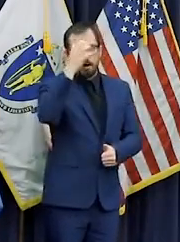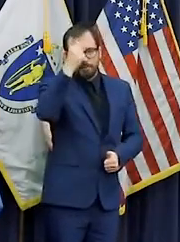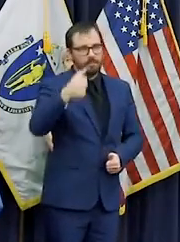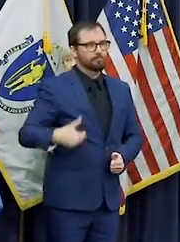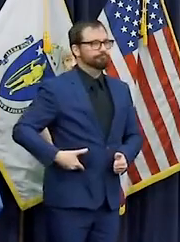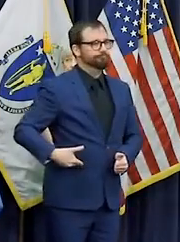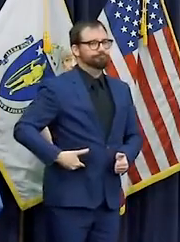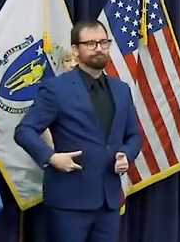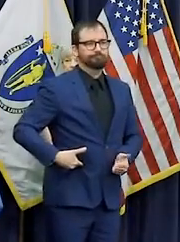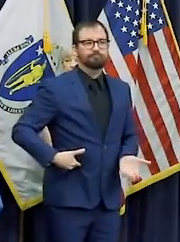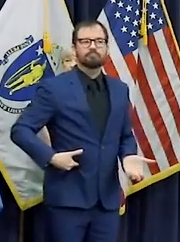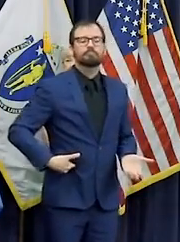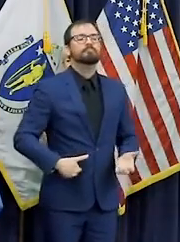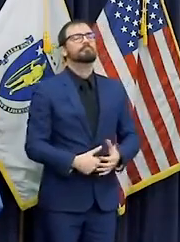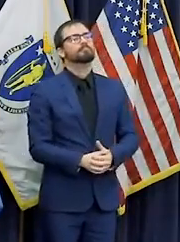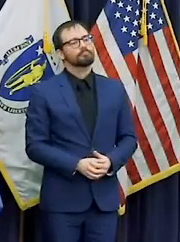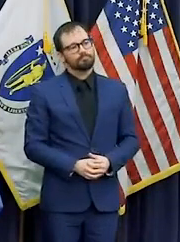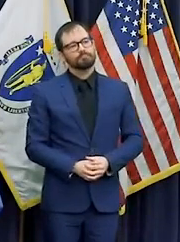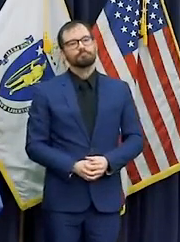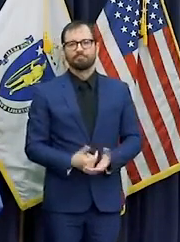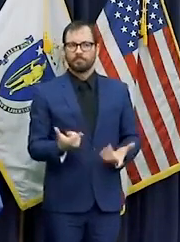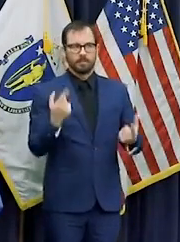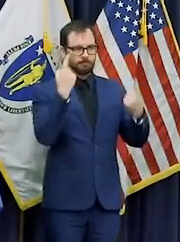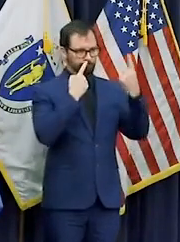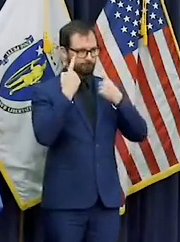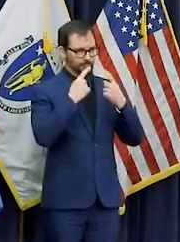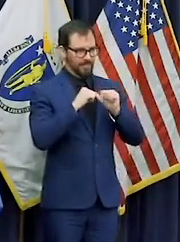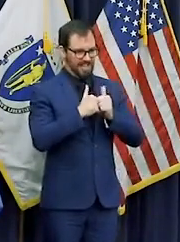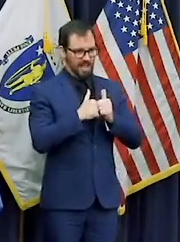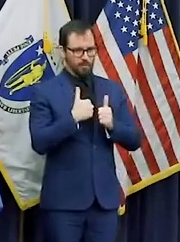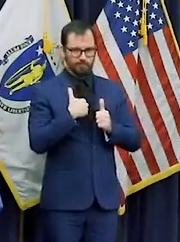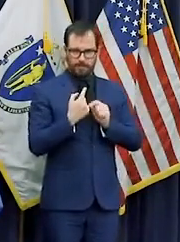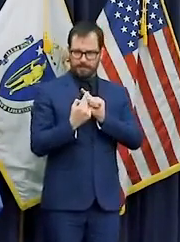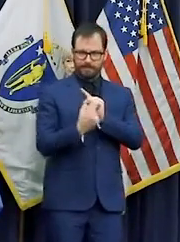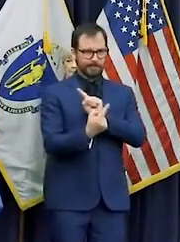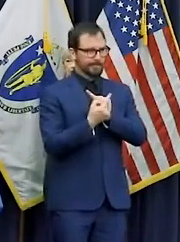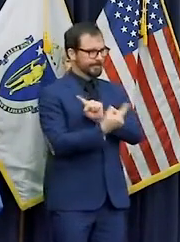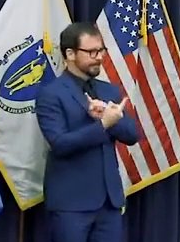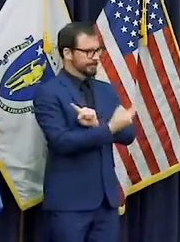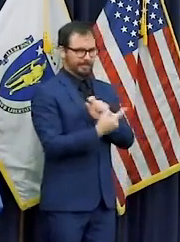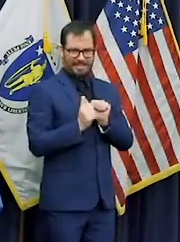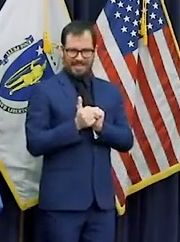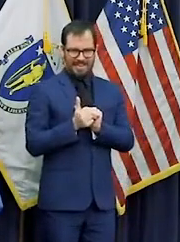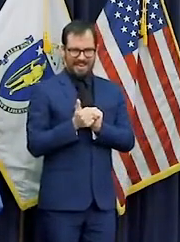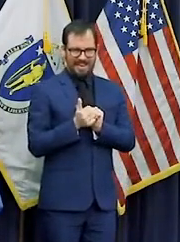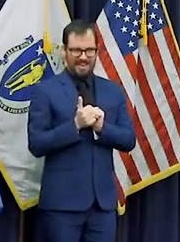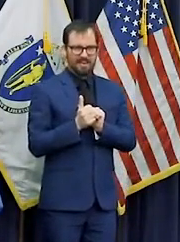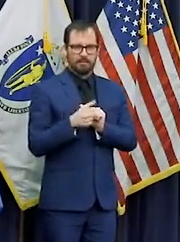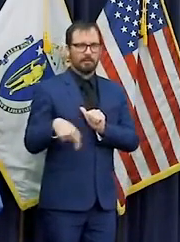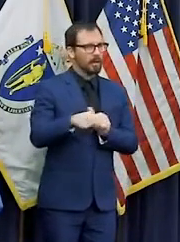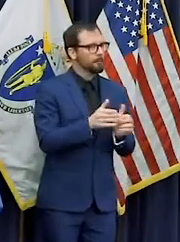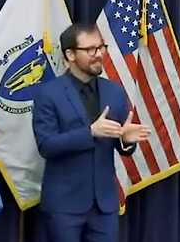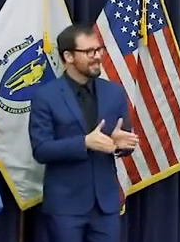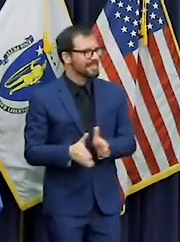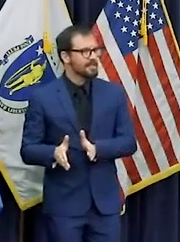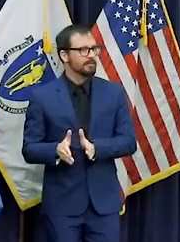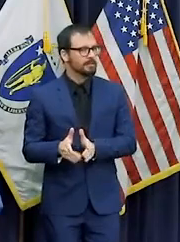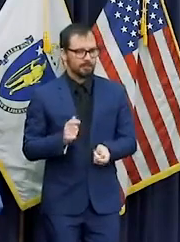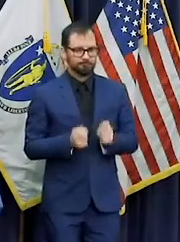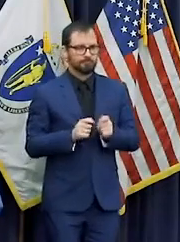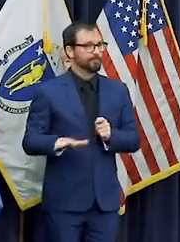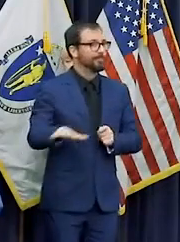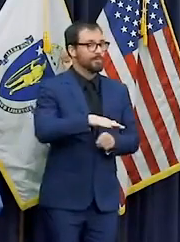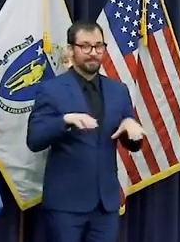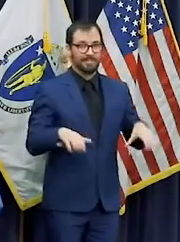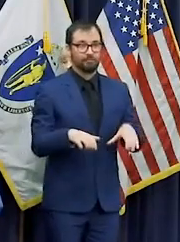avoid unnecessary close contact with one another. Every step we all take to cut down on the chances this thing has